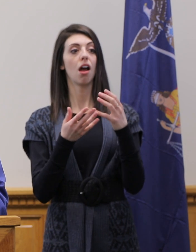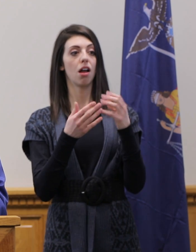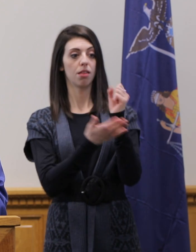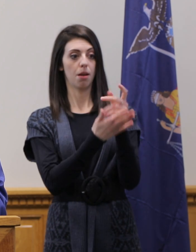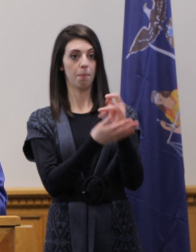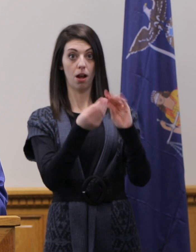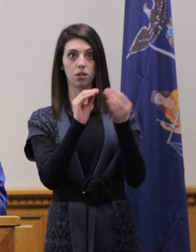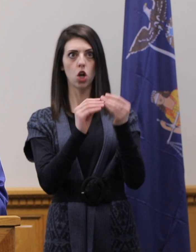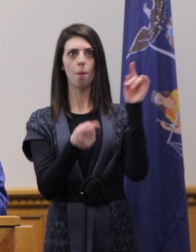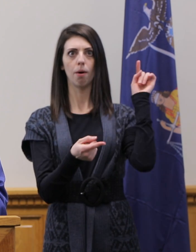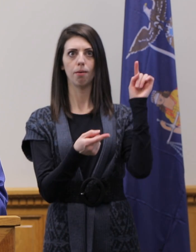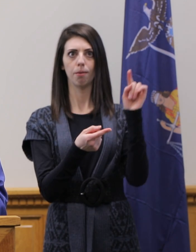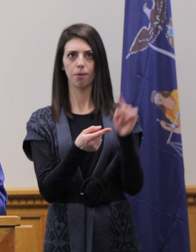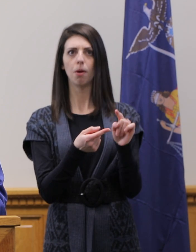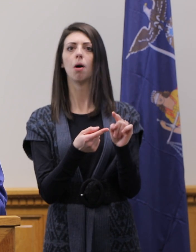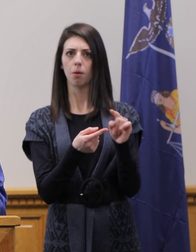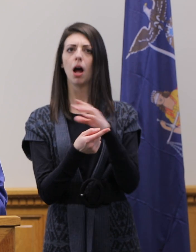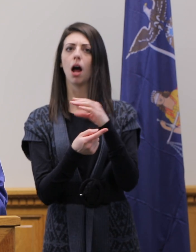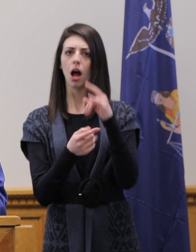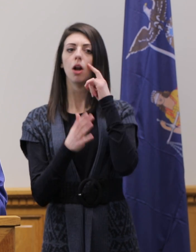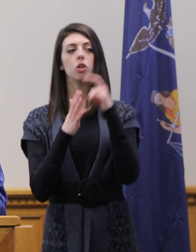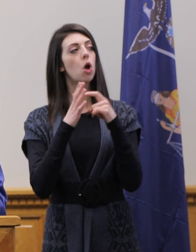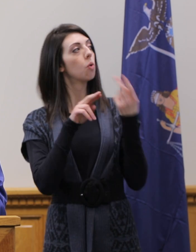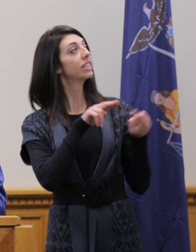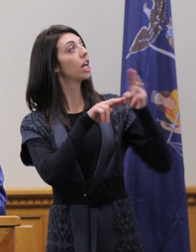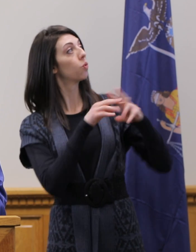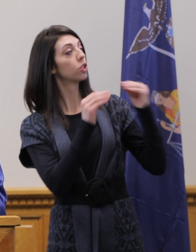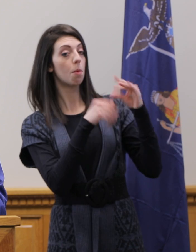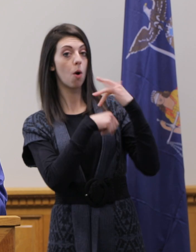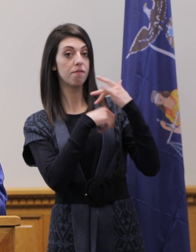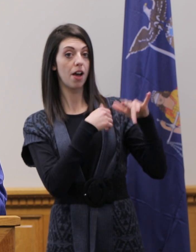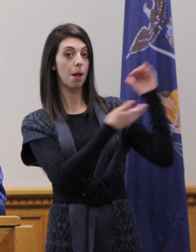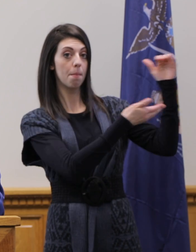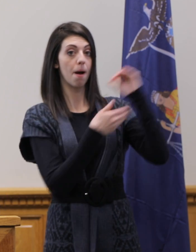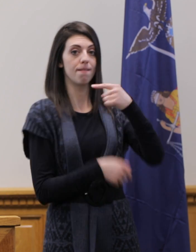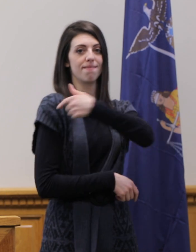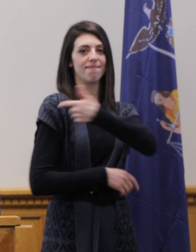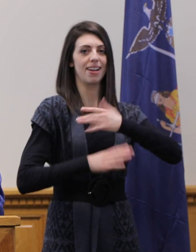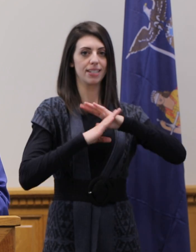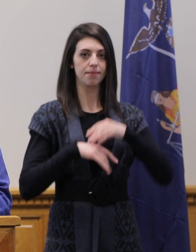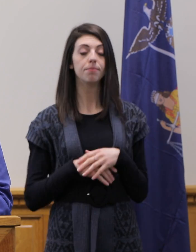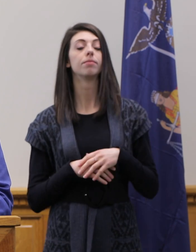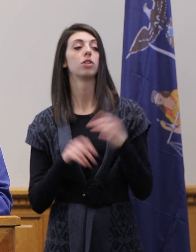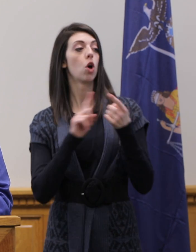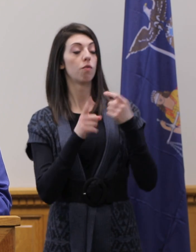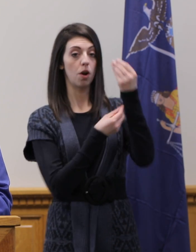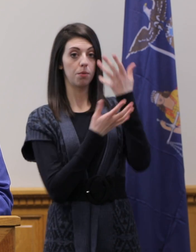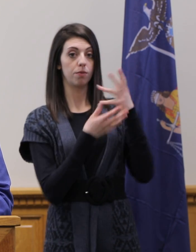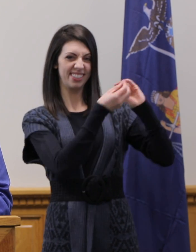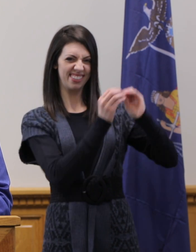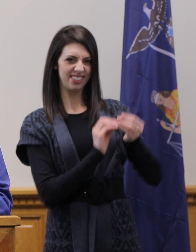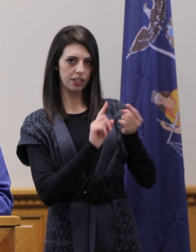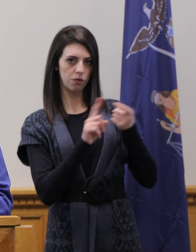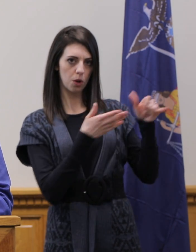decline and we have seen a slight increase in vaccine supply in Oswego County. According to data we received yesterday from New York